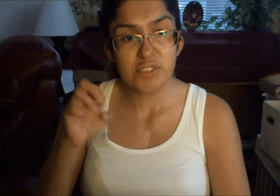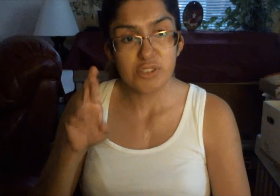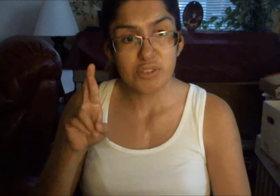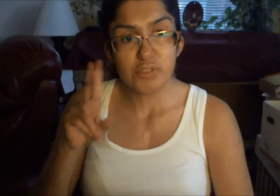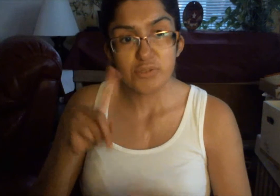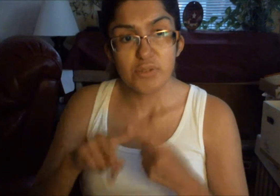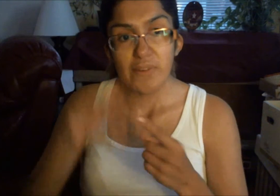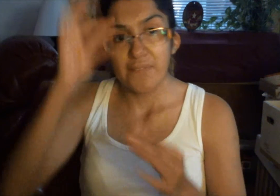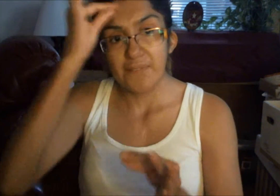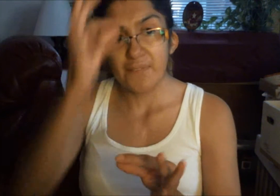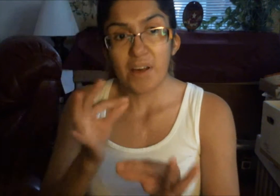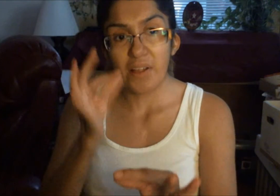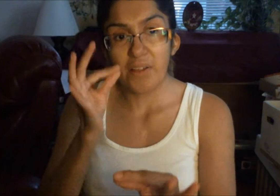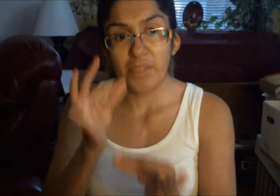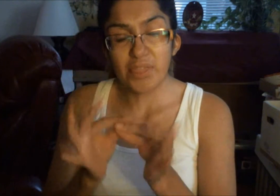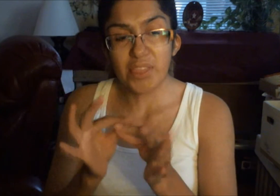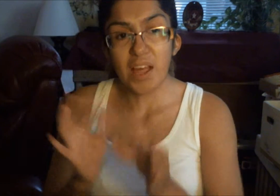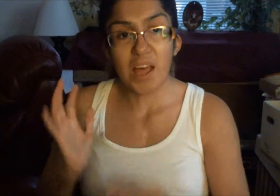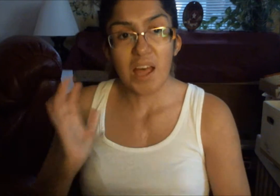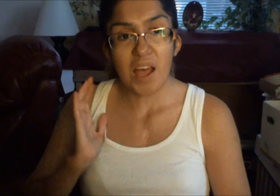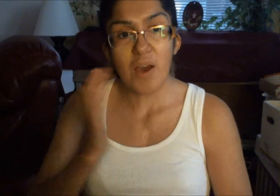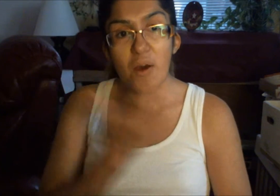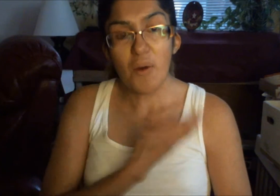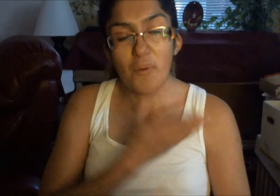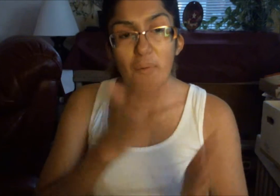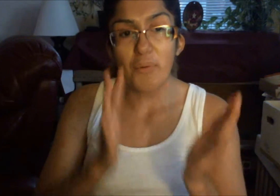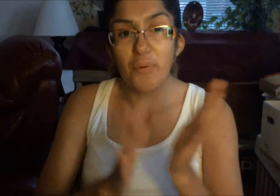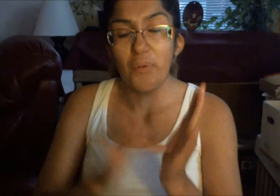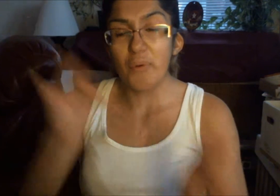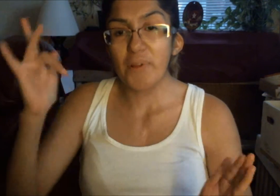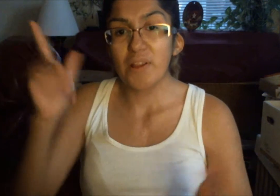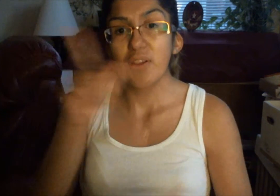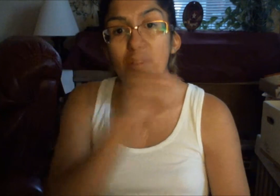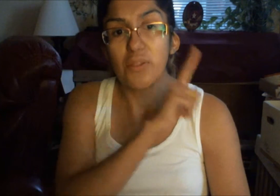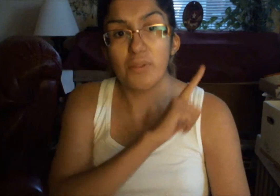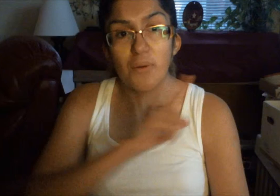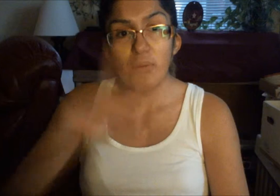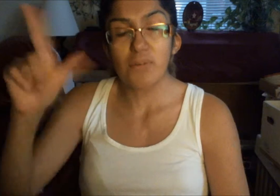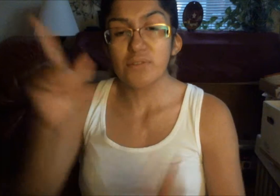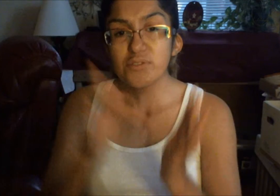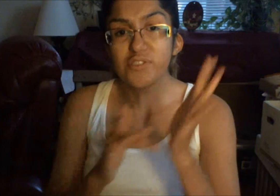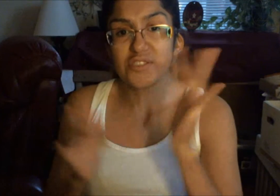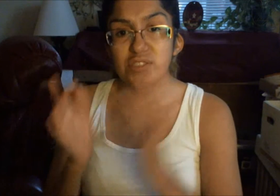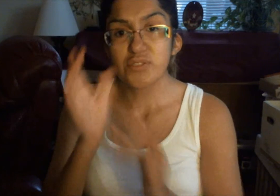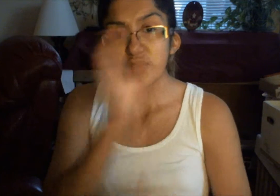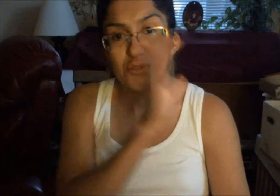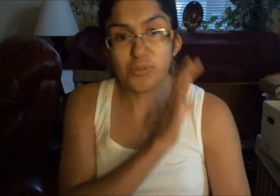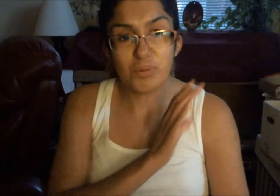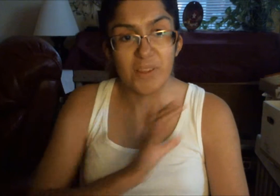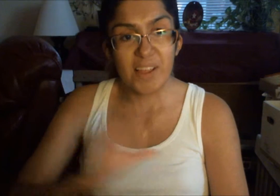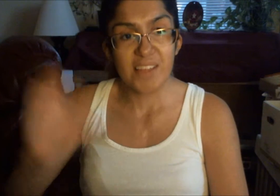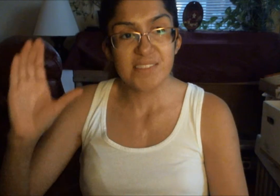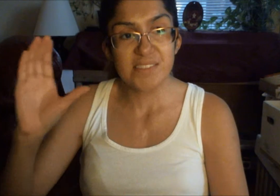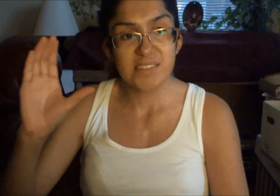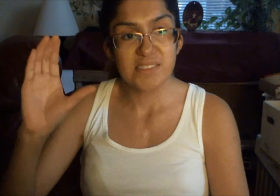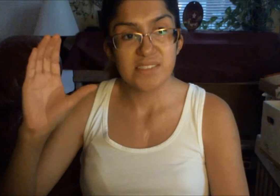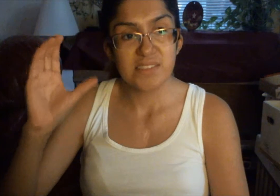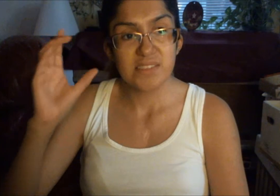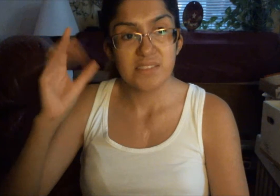Guy Neg would be thrilled to have you make a deal with him. And I feel very certain that that number